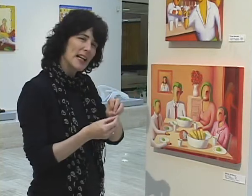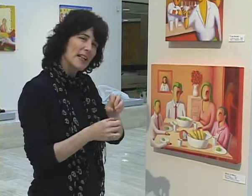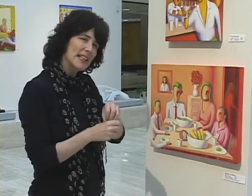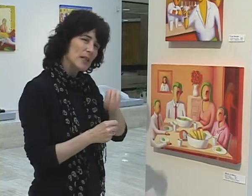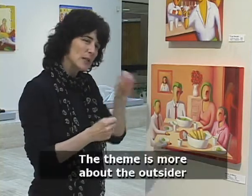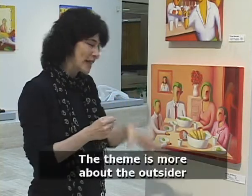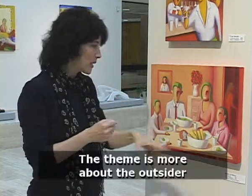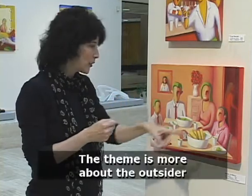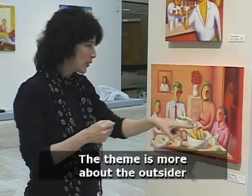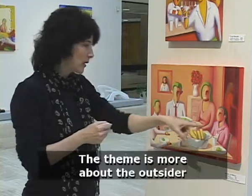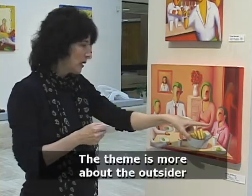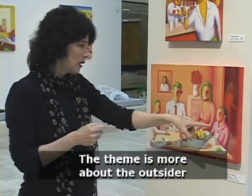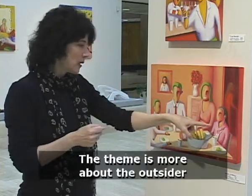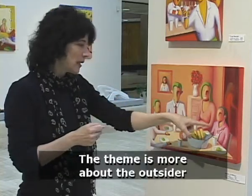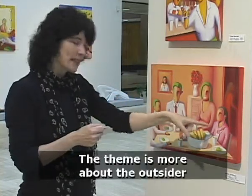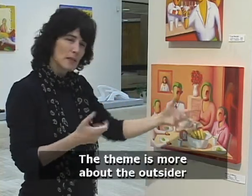The theme is more about the outsider,